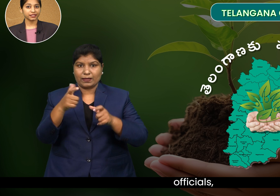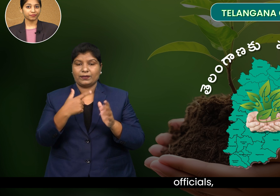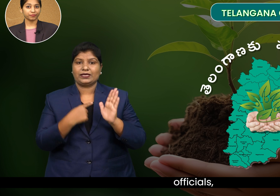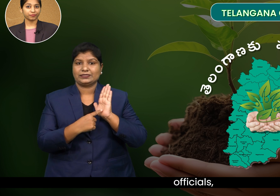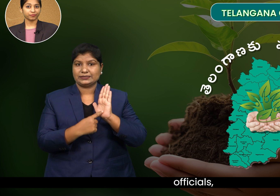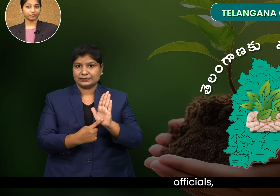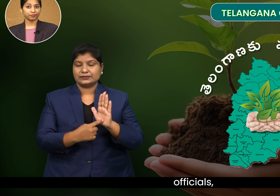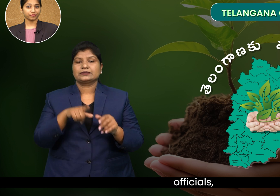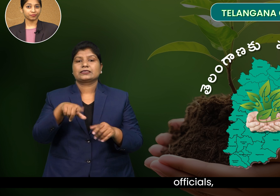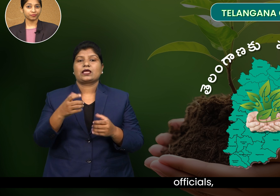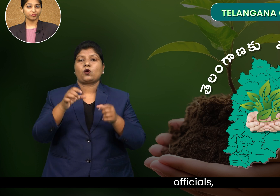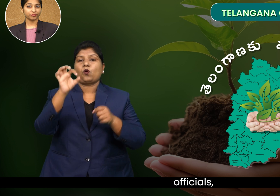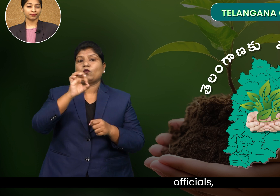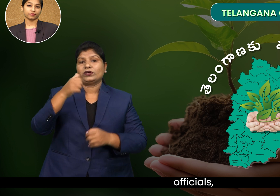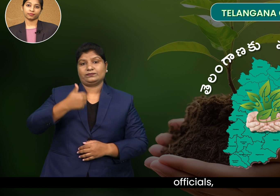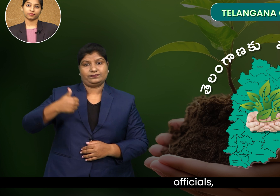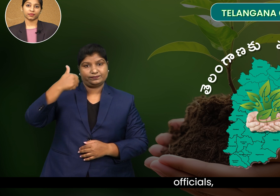officials,